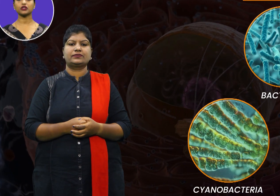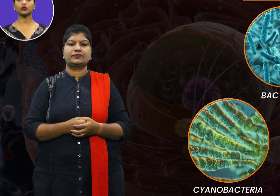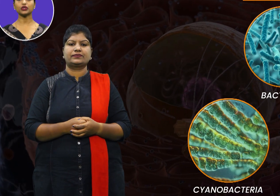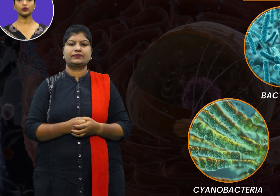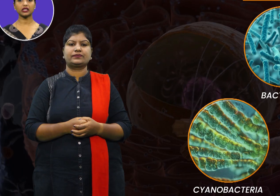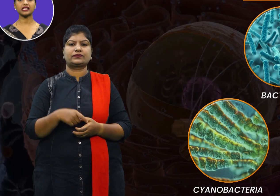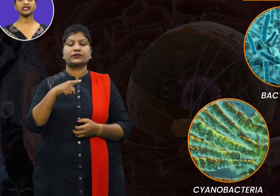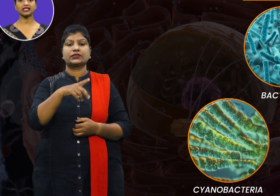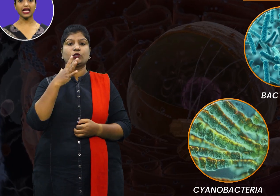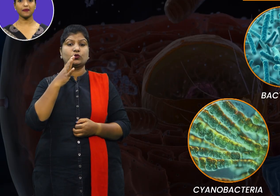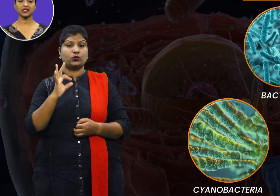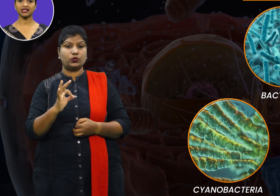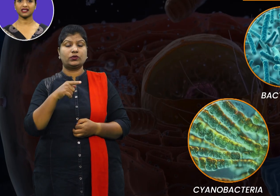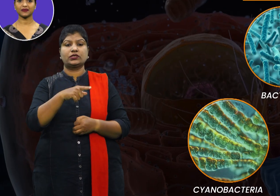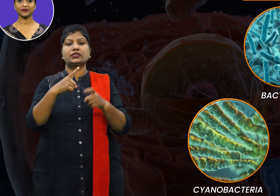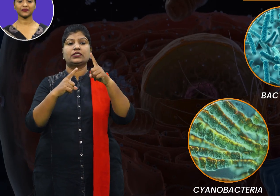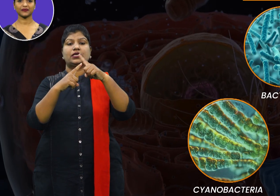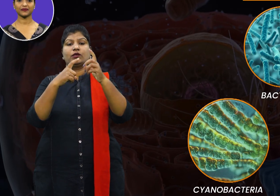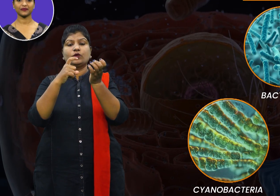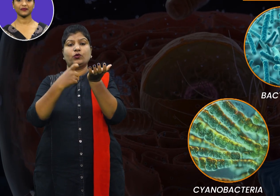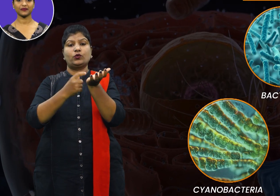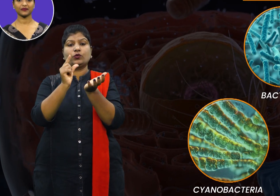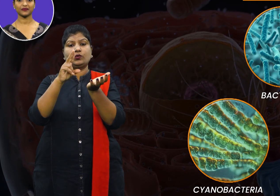the true nucleus is absent.